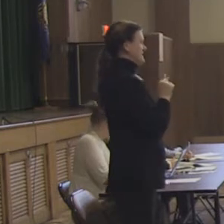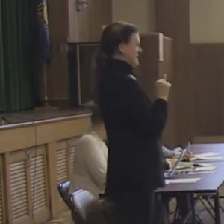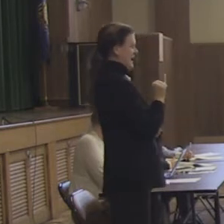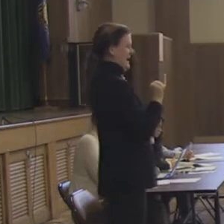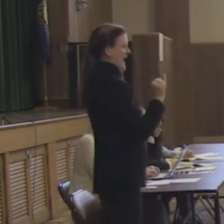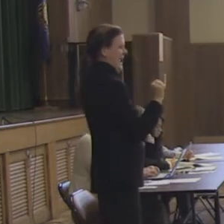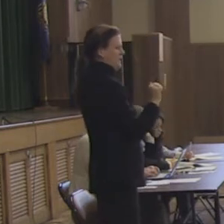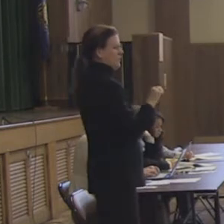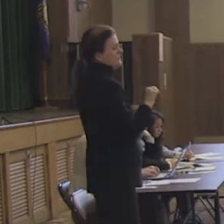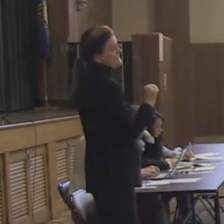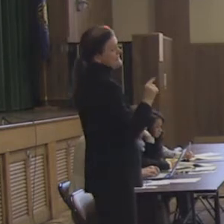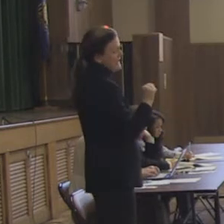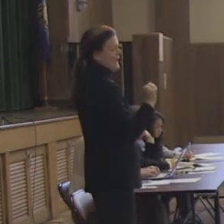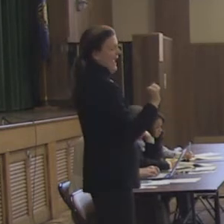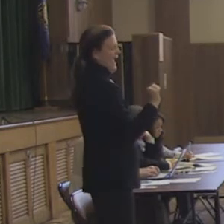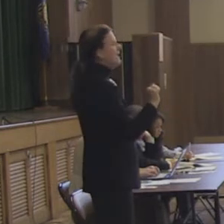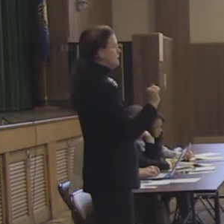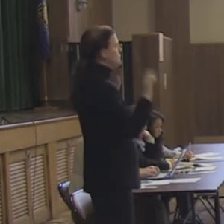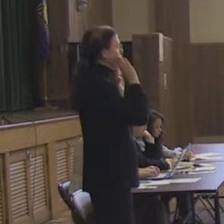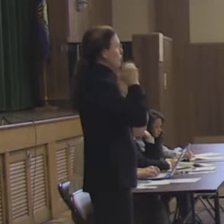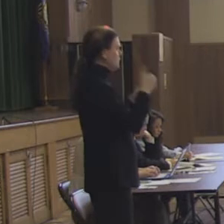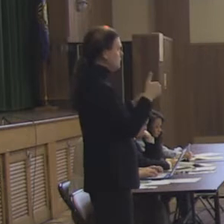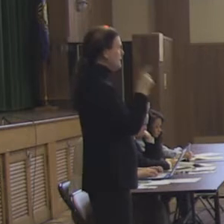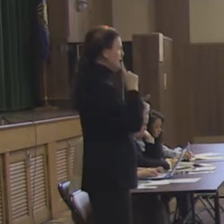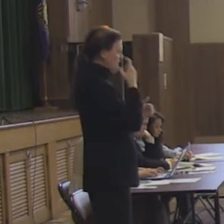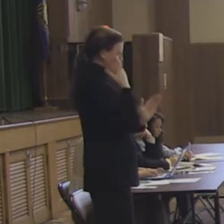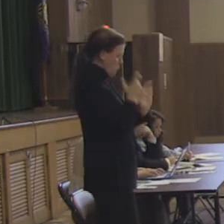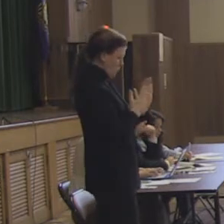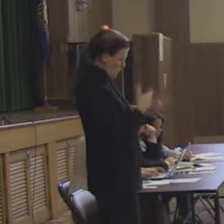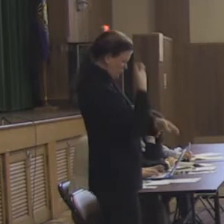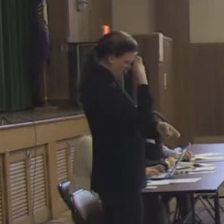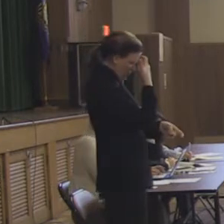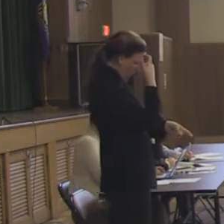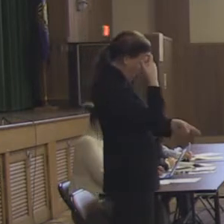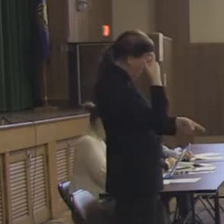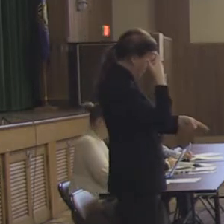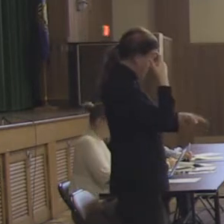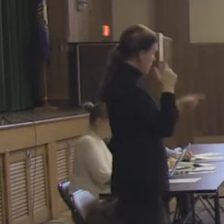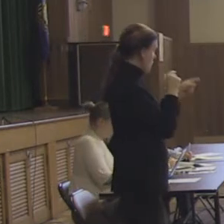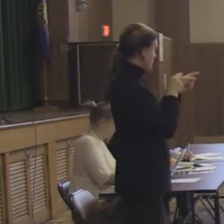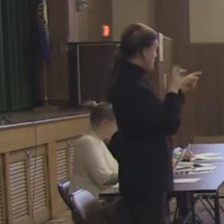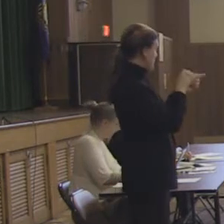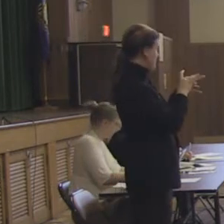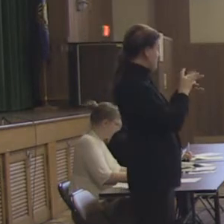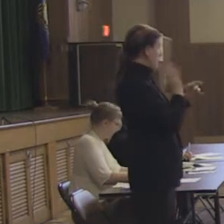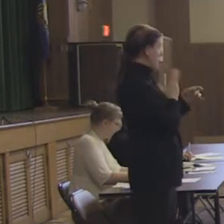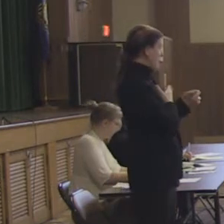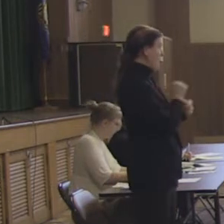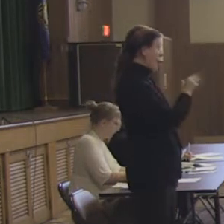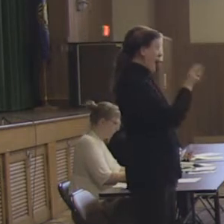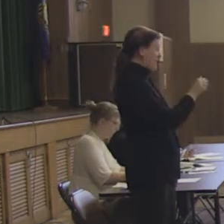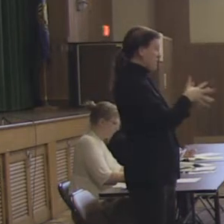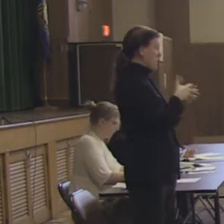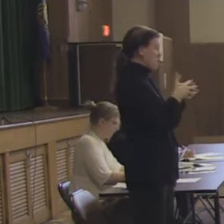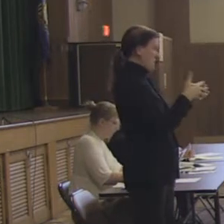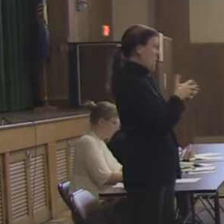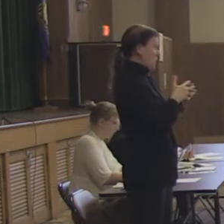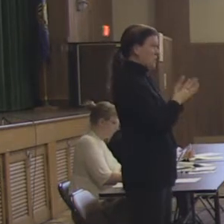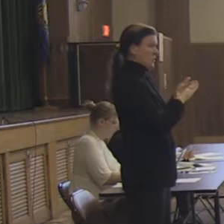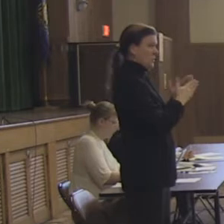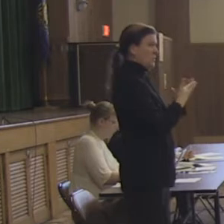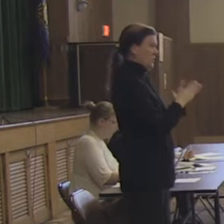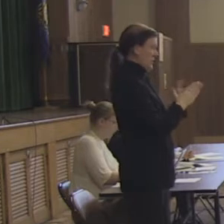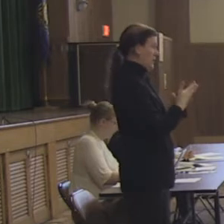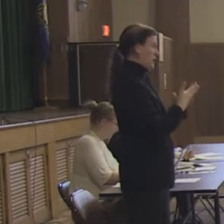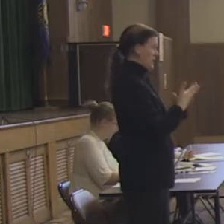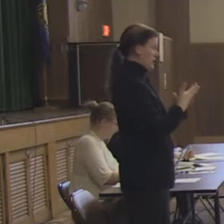on. Knowing the signs of trauma, and especially as Terry mentioned, the signs of trauma in our African-American community, is what's going to